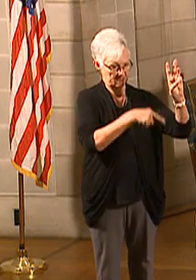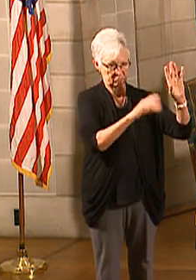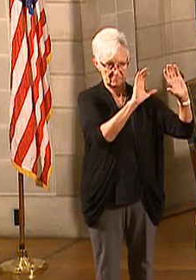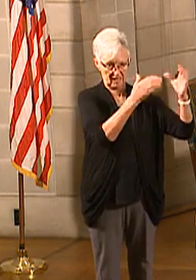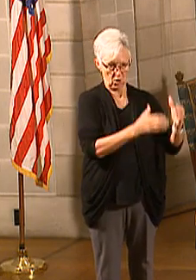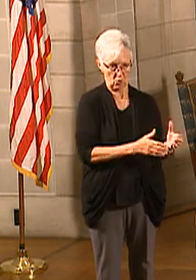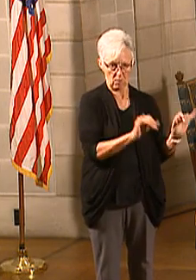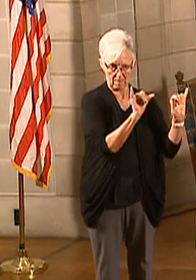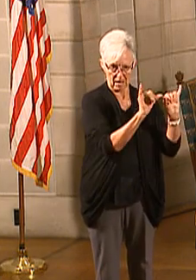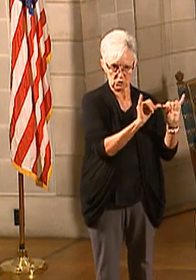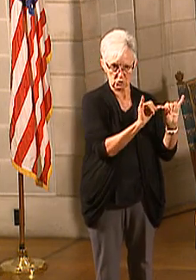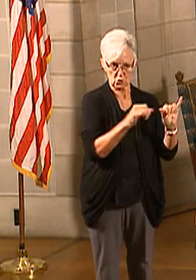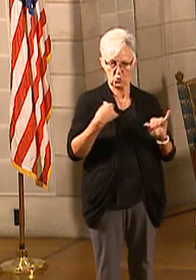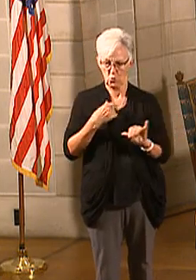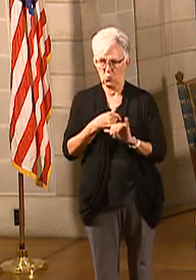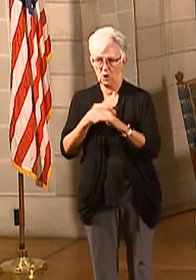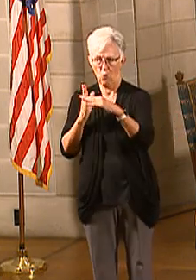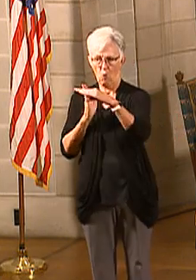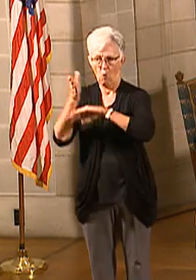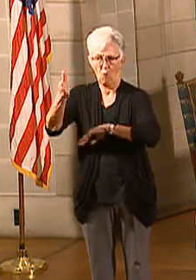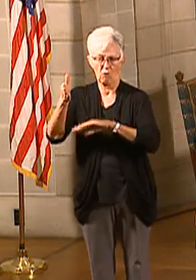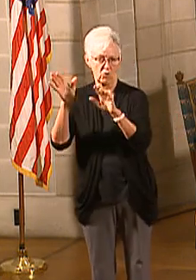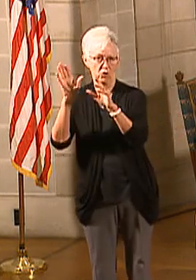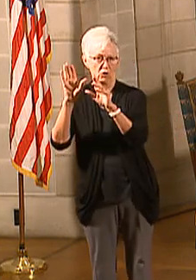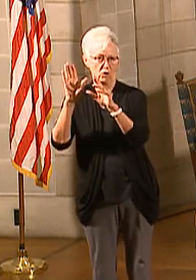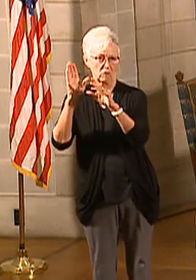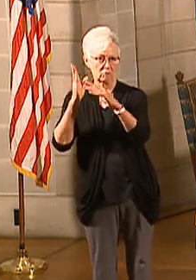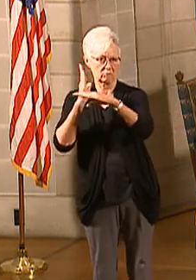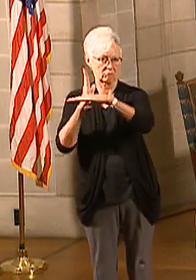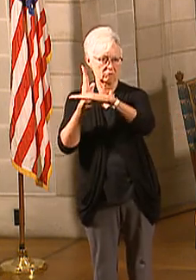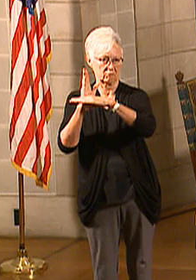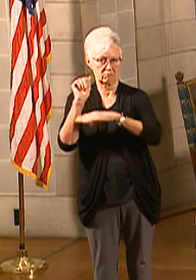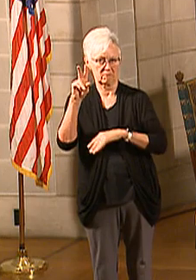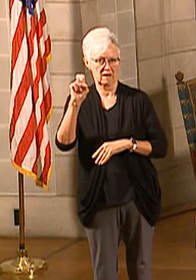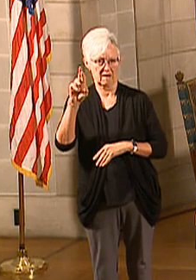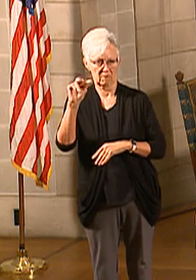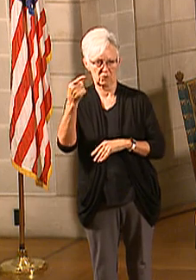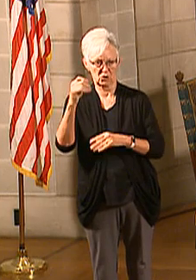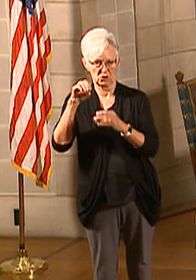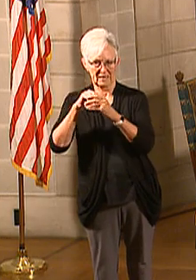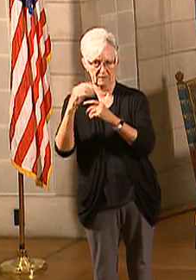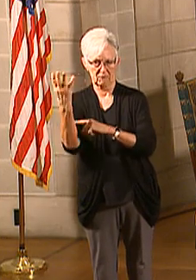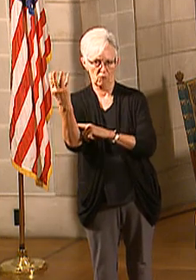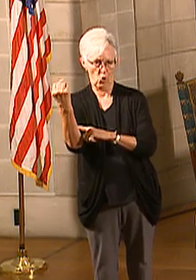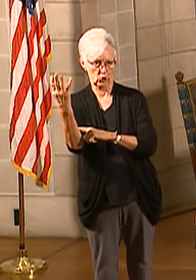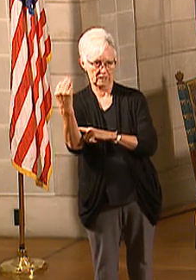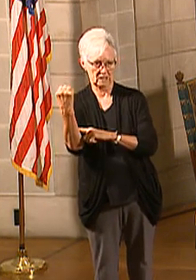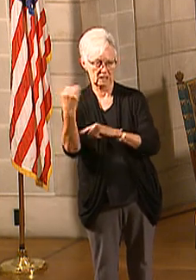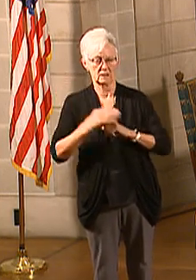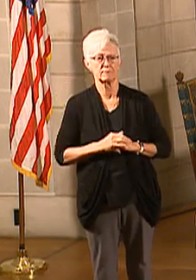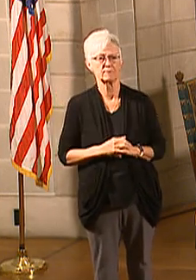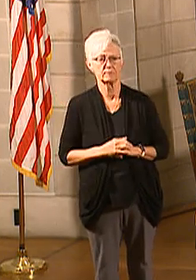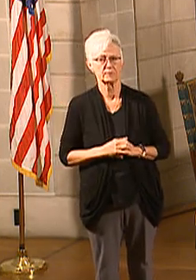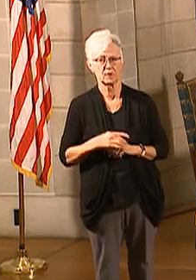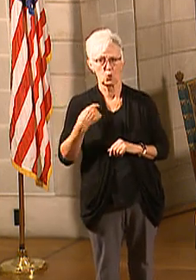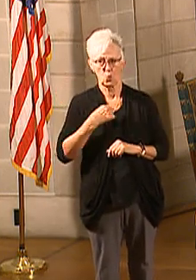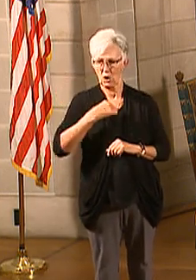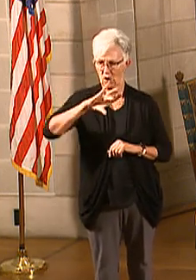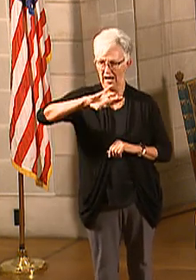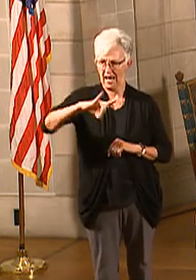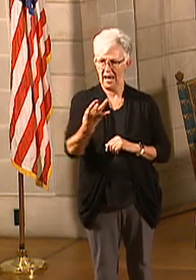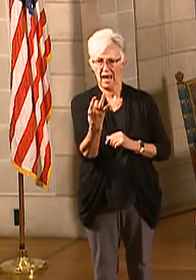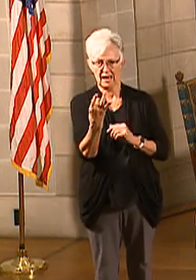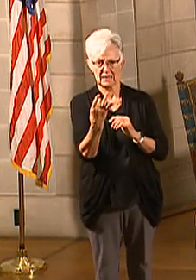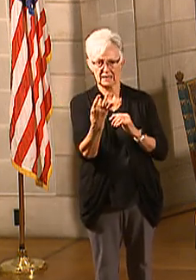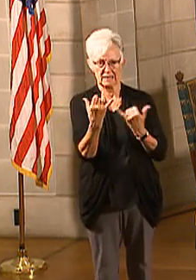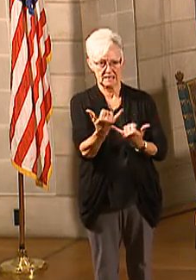we're above average in 14 of the 16 categories in that. And we're ranked number 8th overall this year, but number